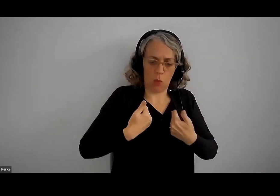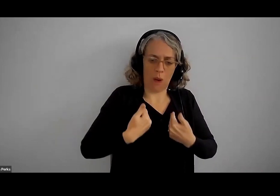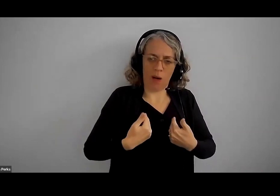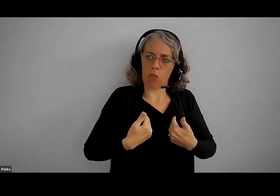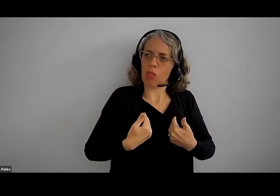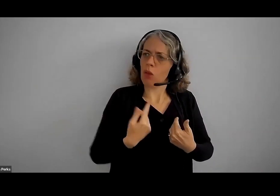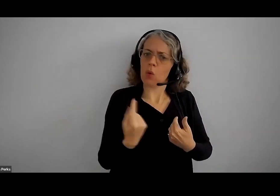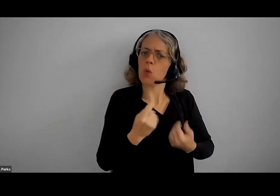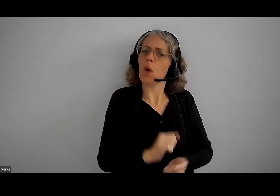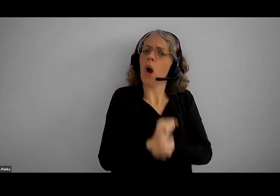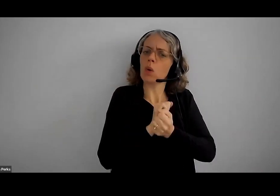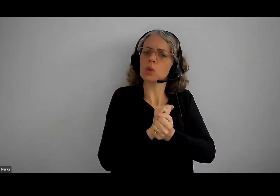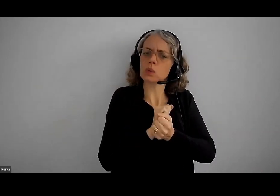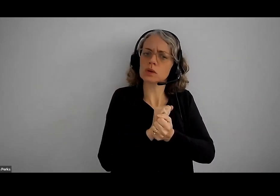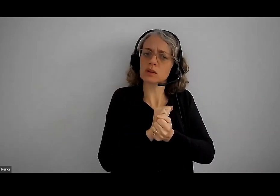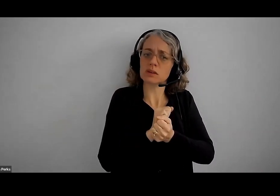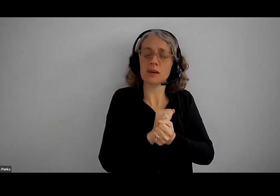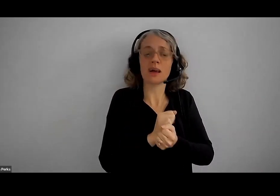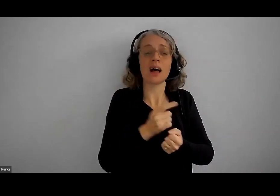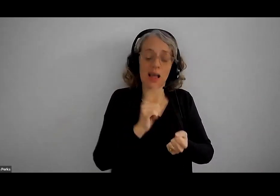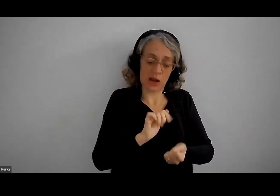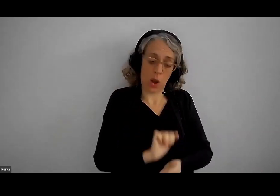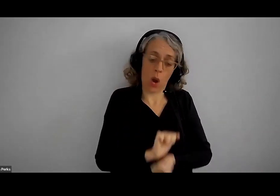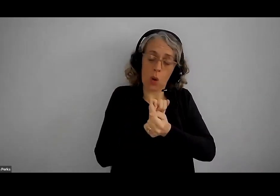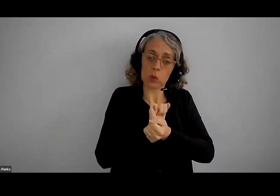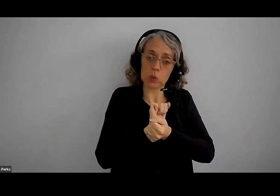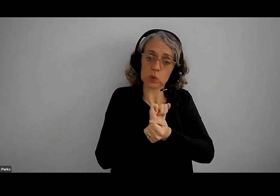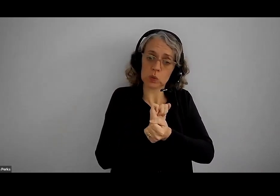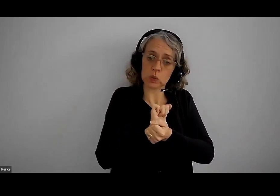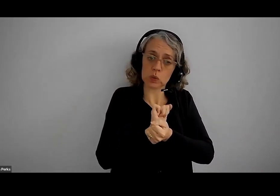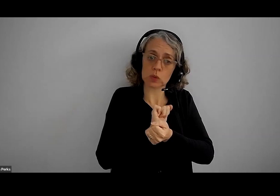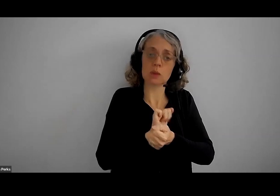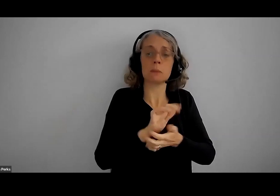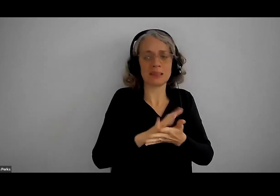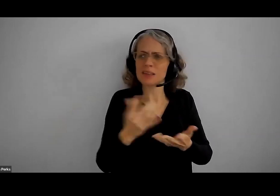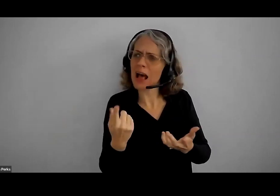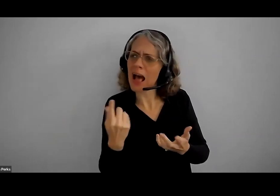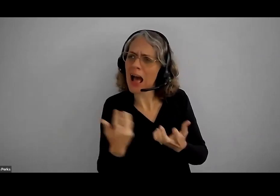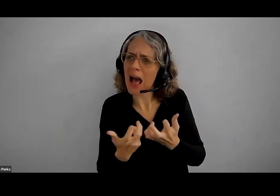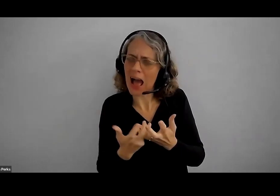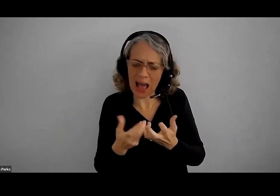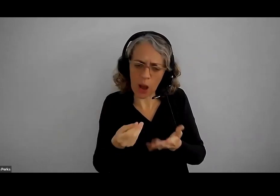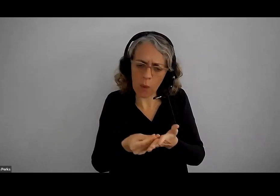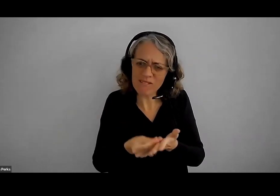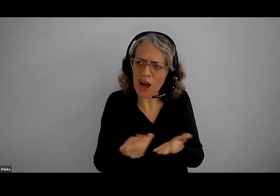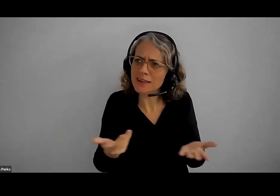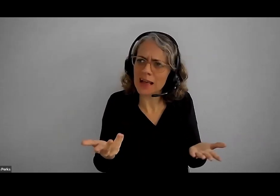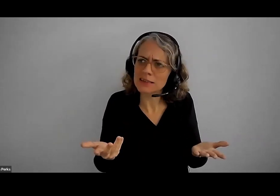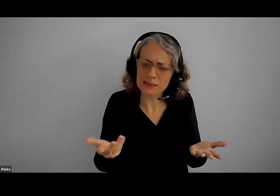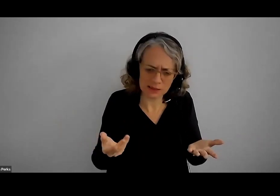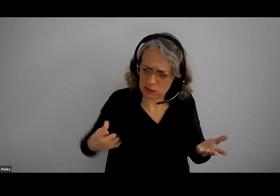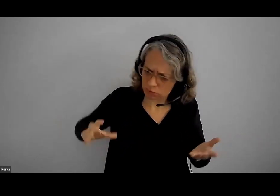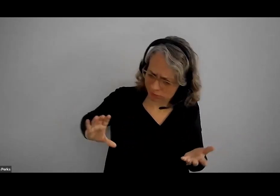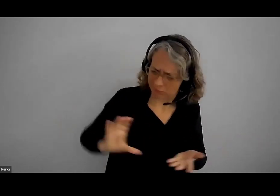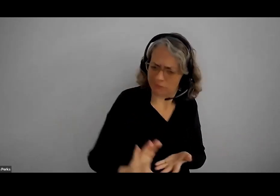stewards? And ultimately, how it's owned is going to have a big say over how it's financed. Where does the finance behind this organization